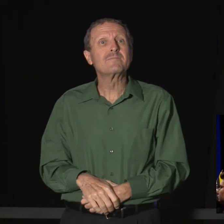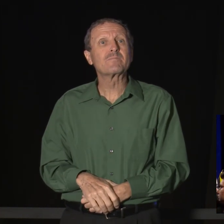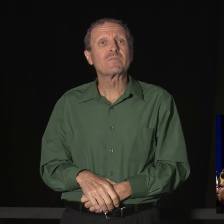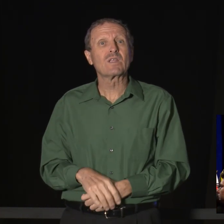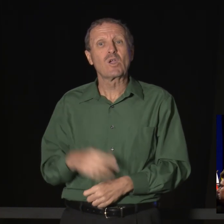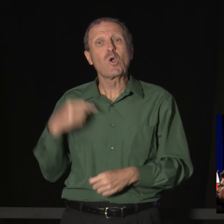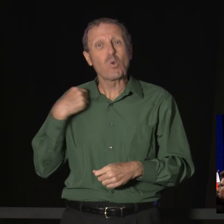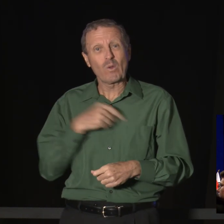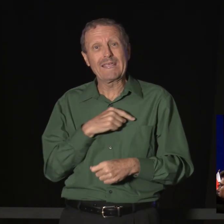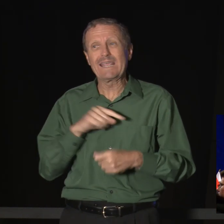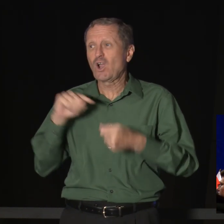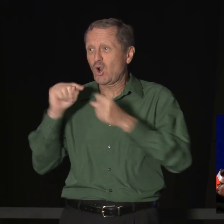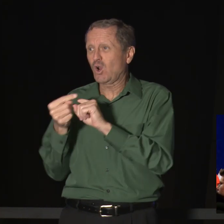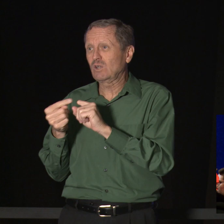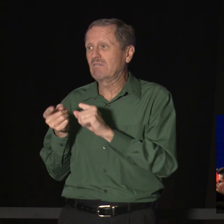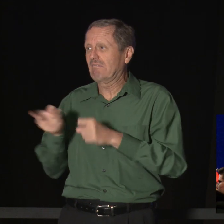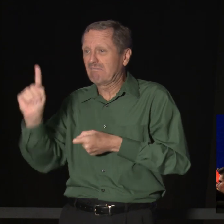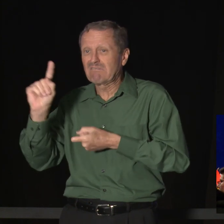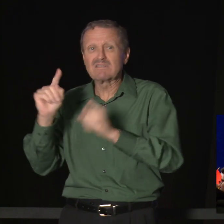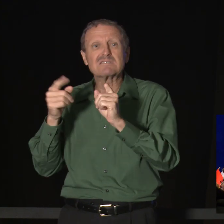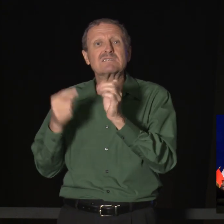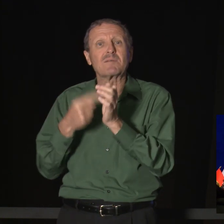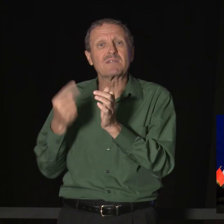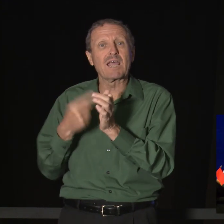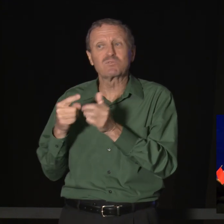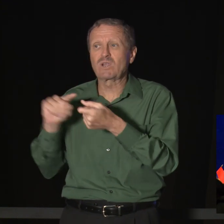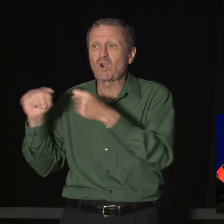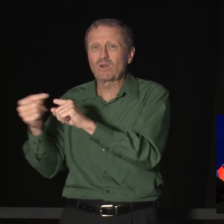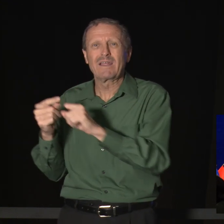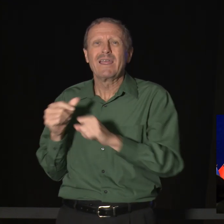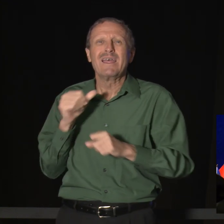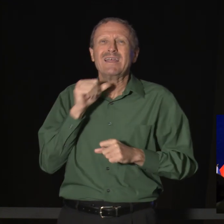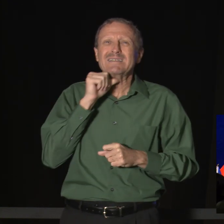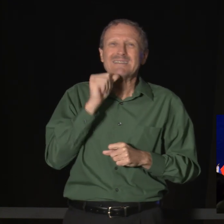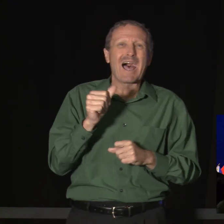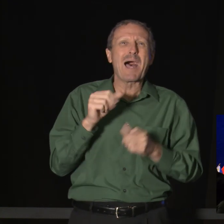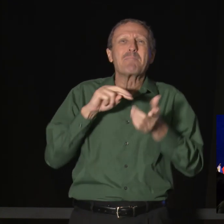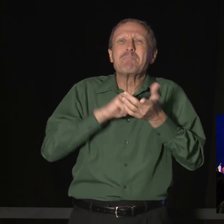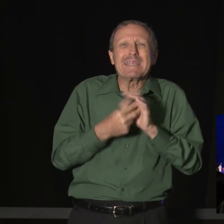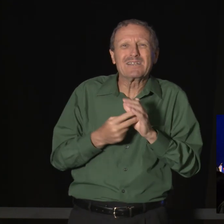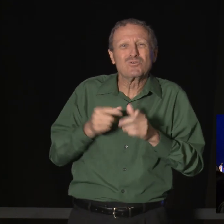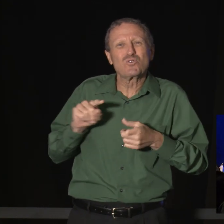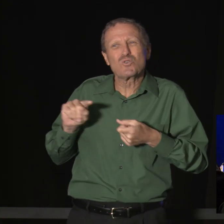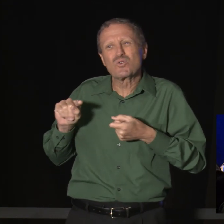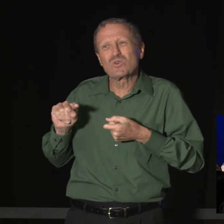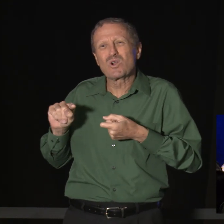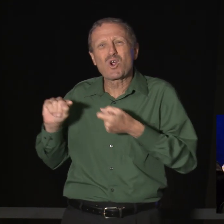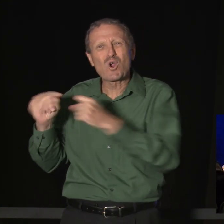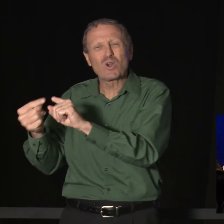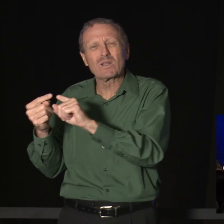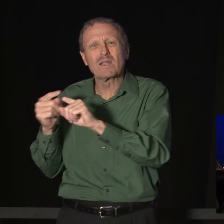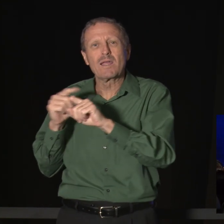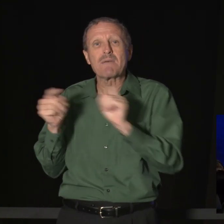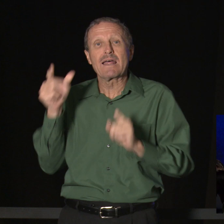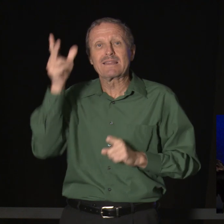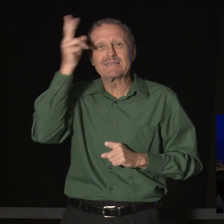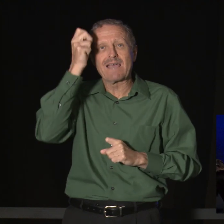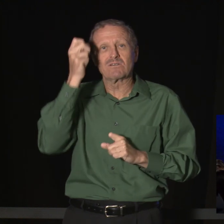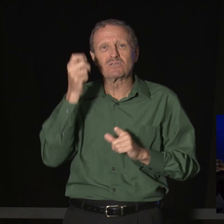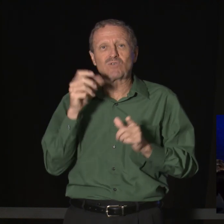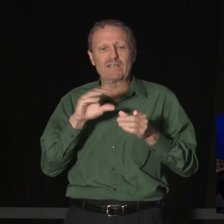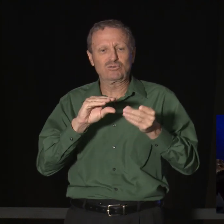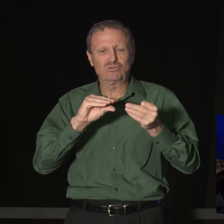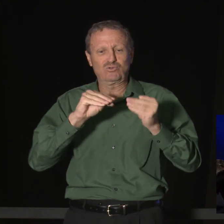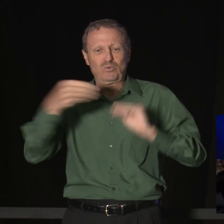we hurt each other sometimes. Nobody intends to. The devil, though, will take an opportunity